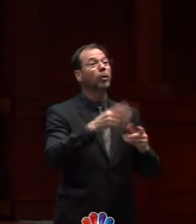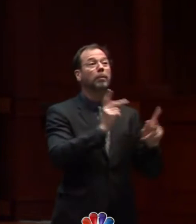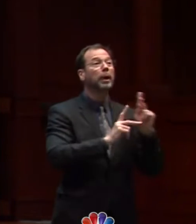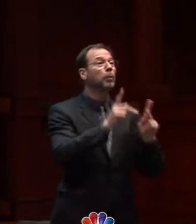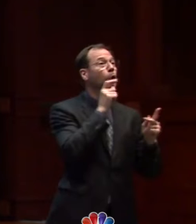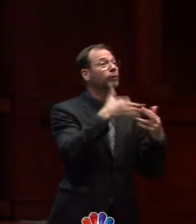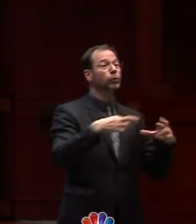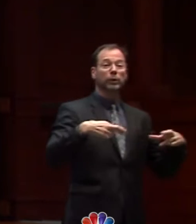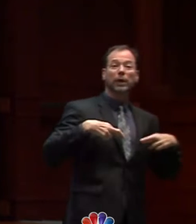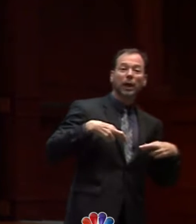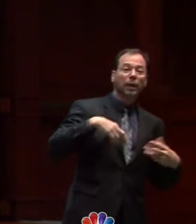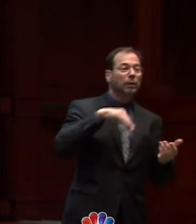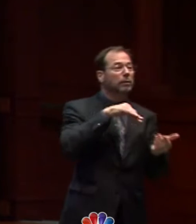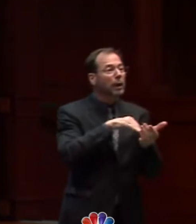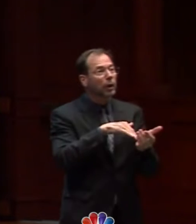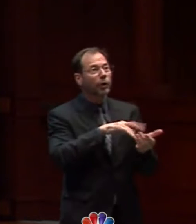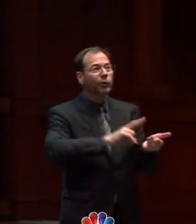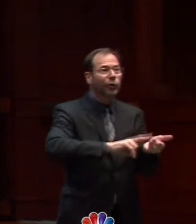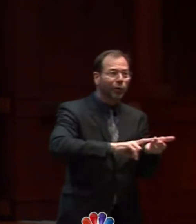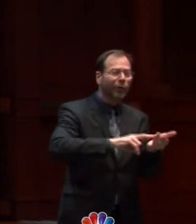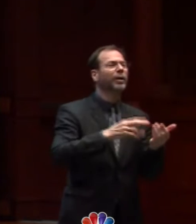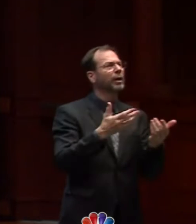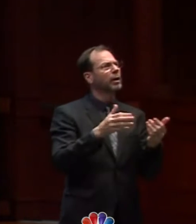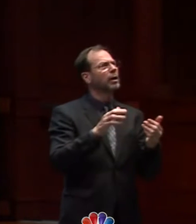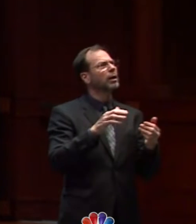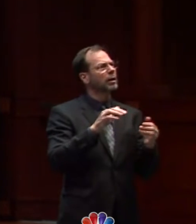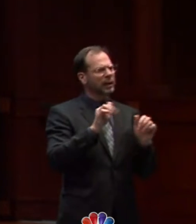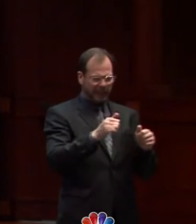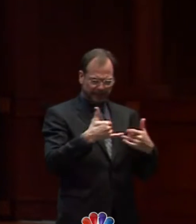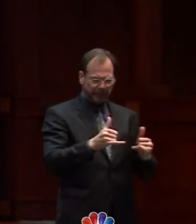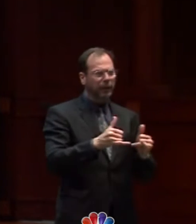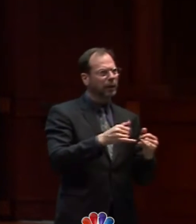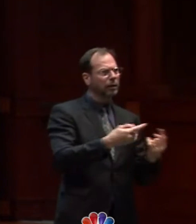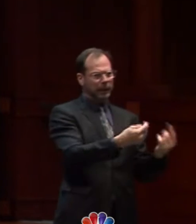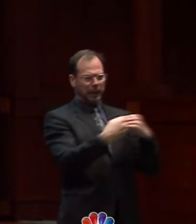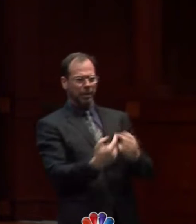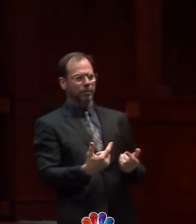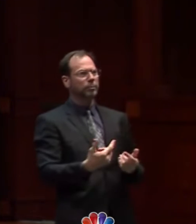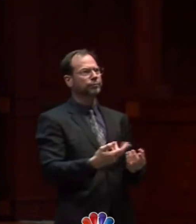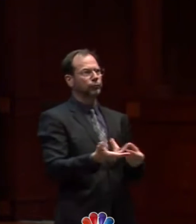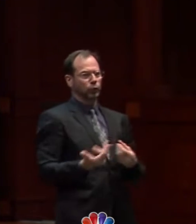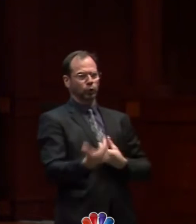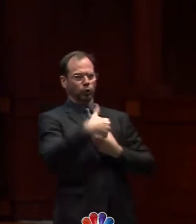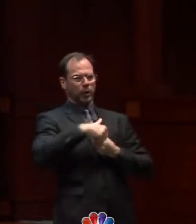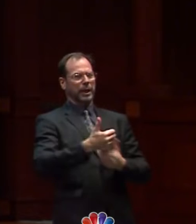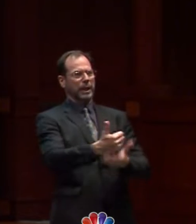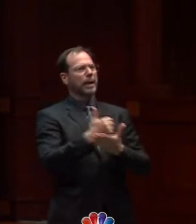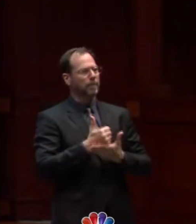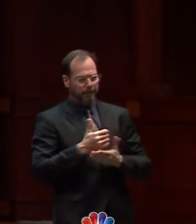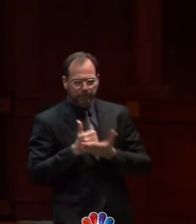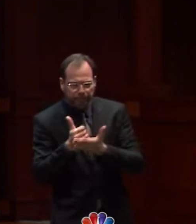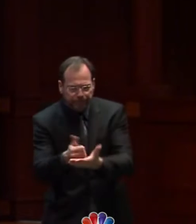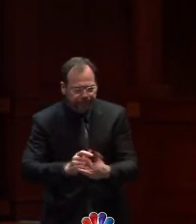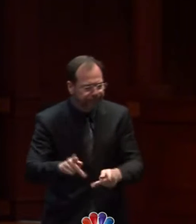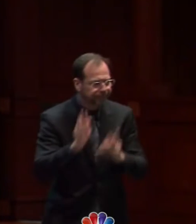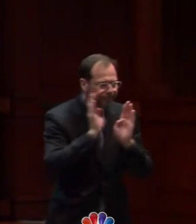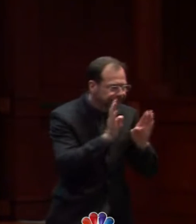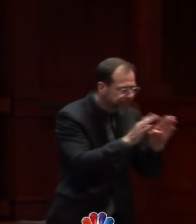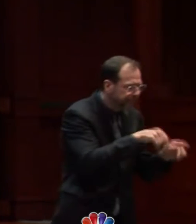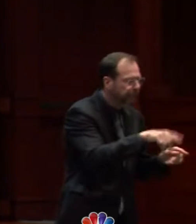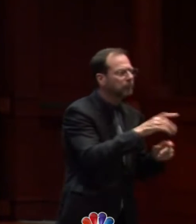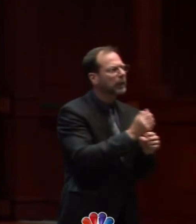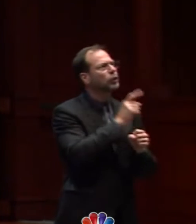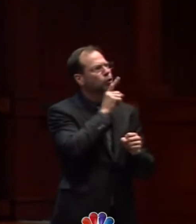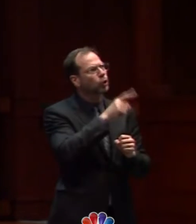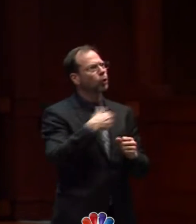retired doctors or nurses to be able to get involved again, other different types of waivers to ensure